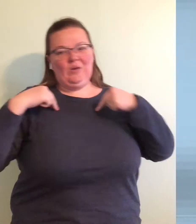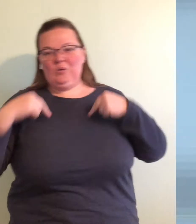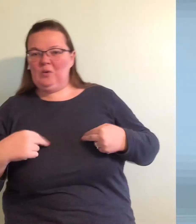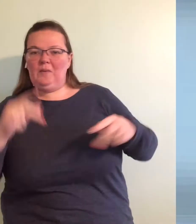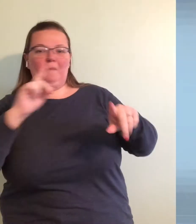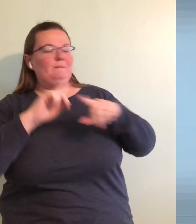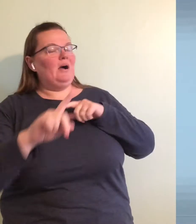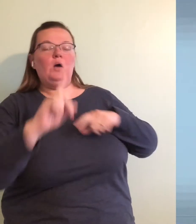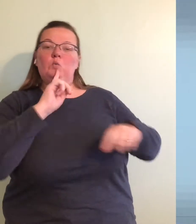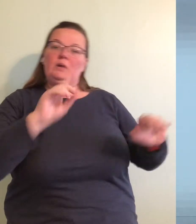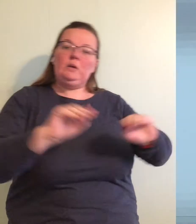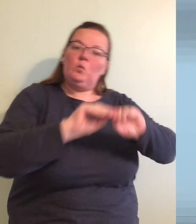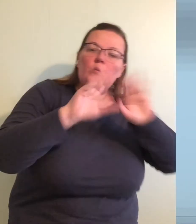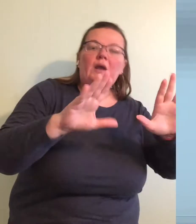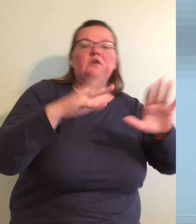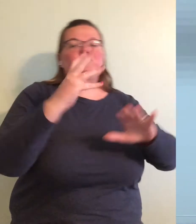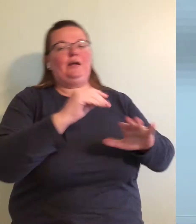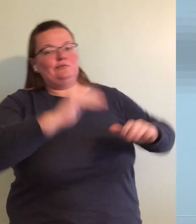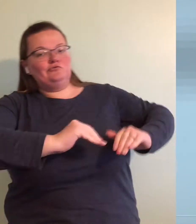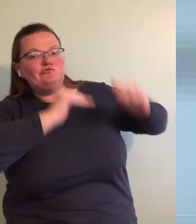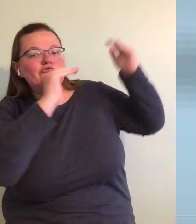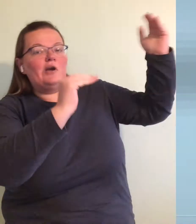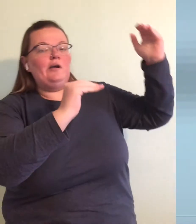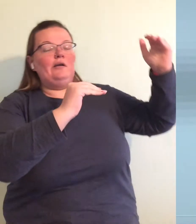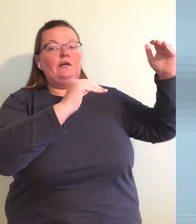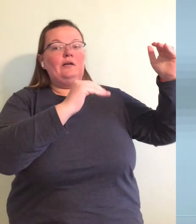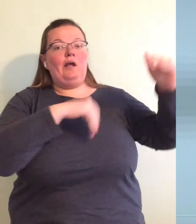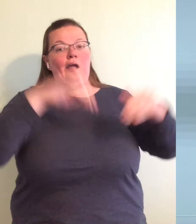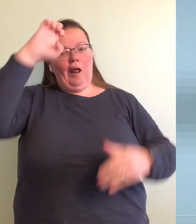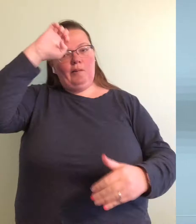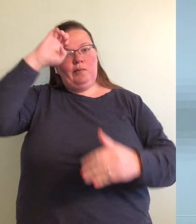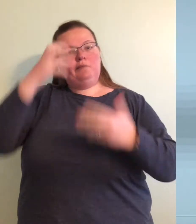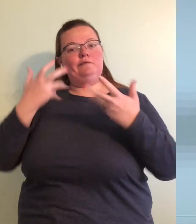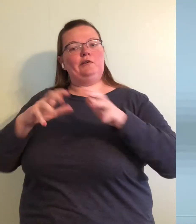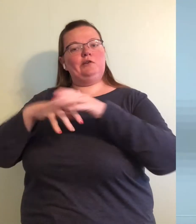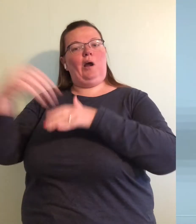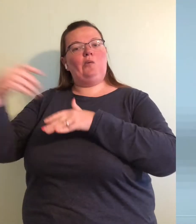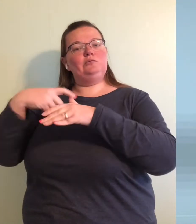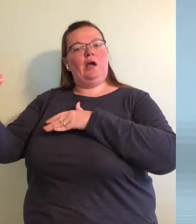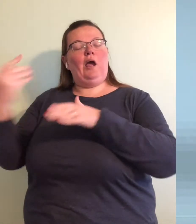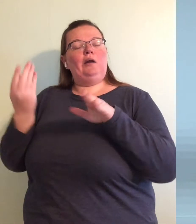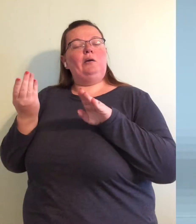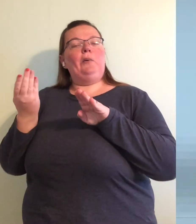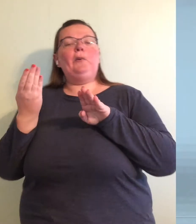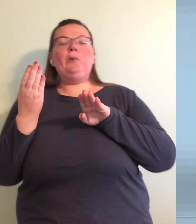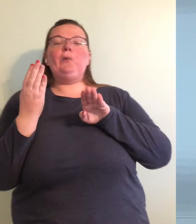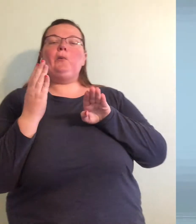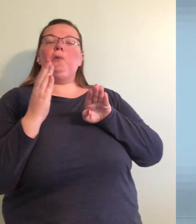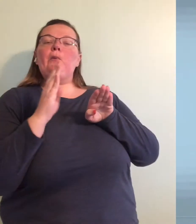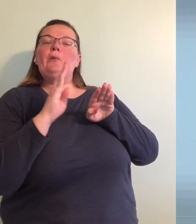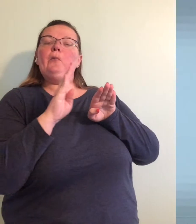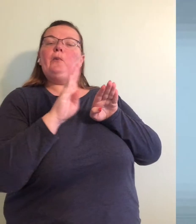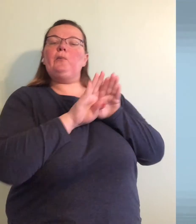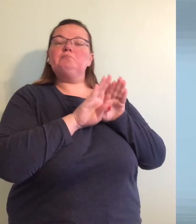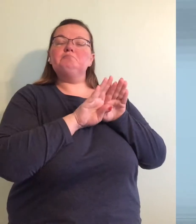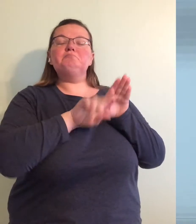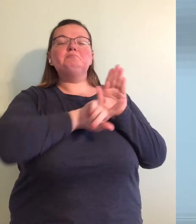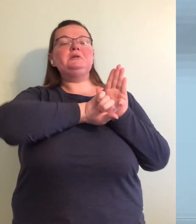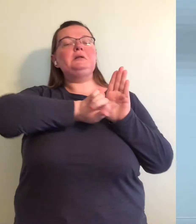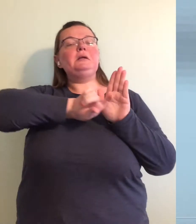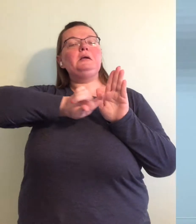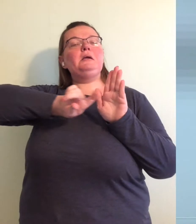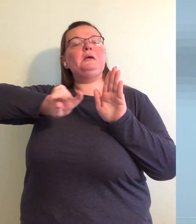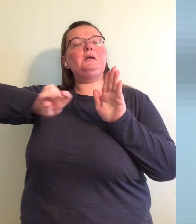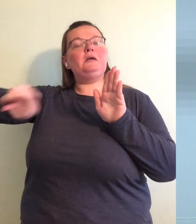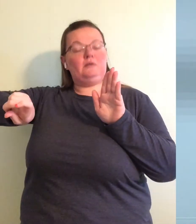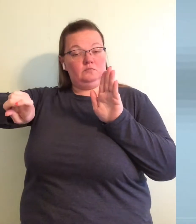a djinn and half a giantess, Edmund had got outside into the snow and cautiously closed the door behind him.